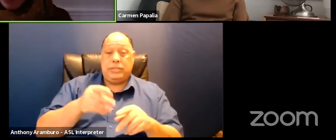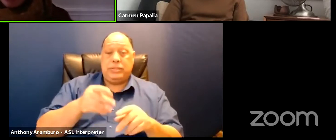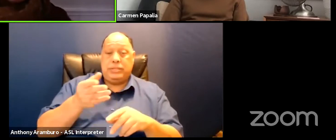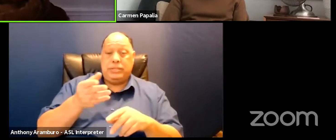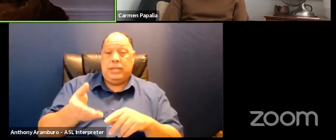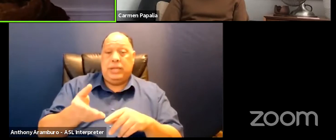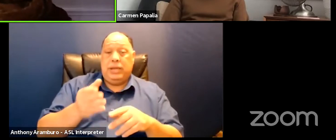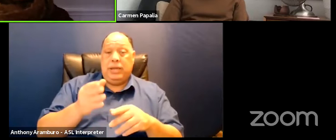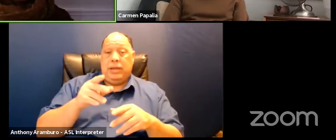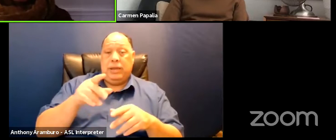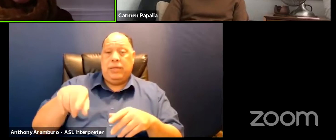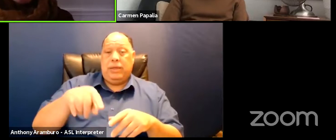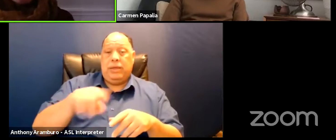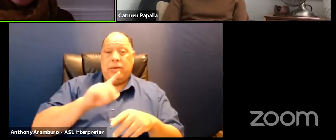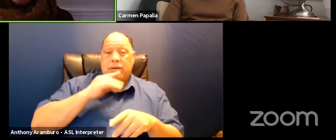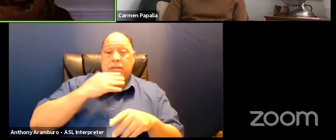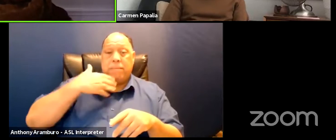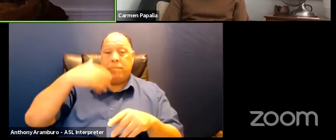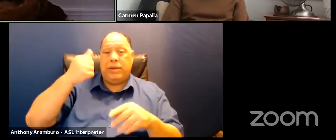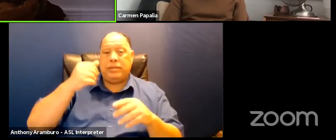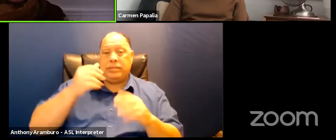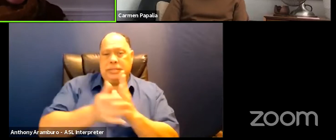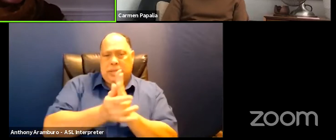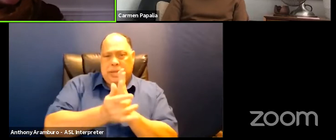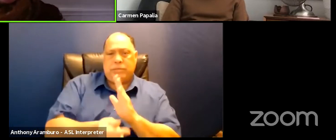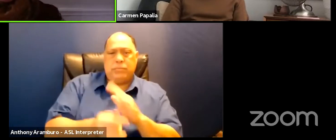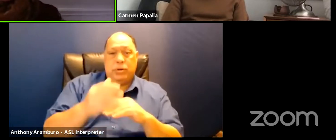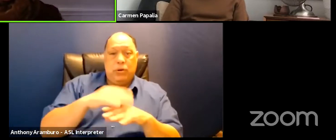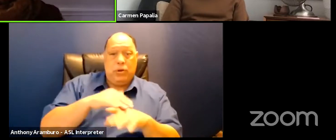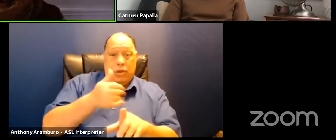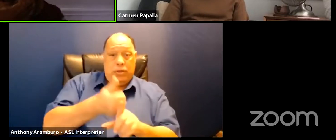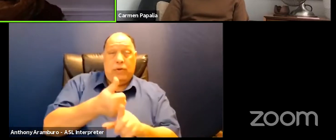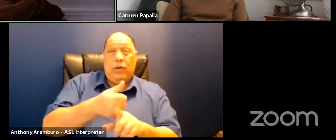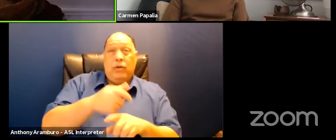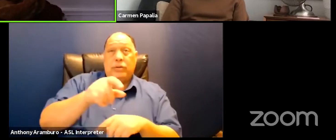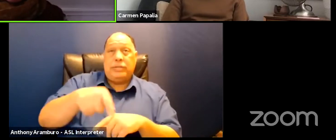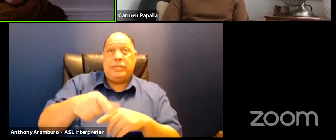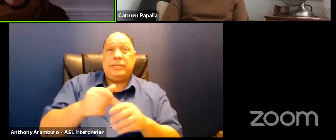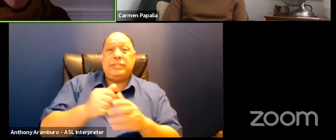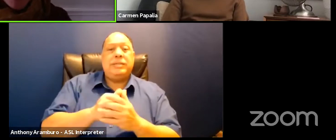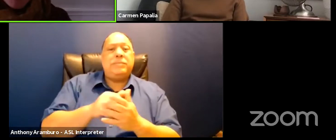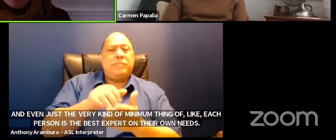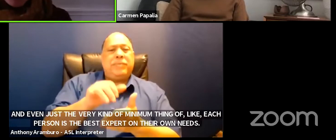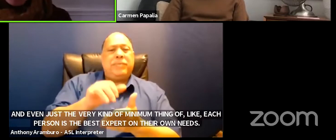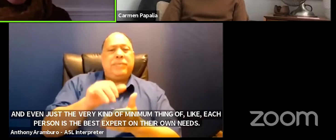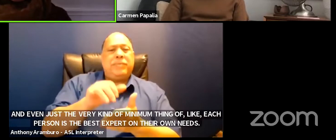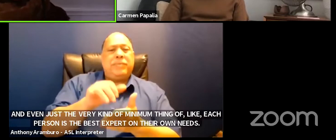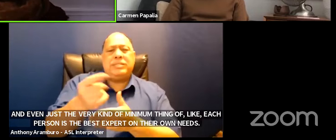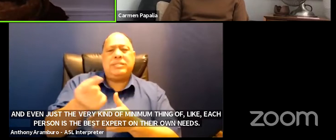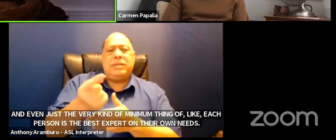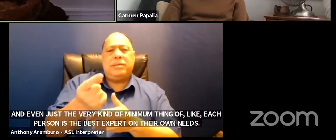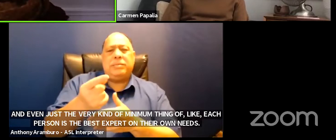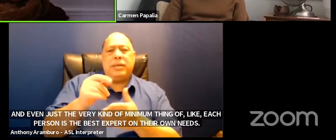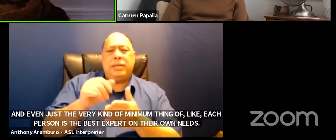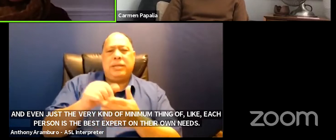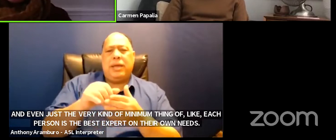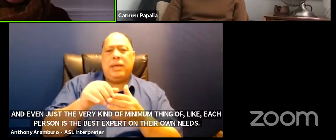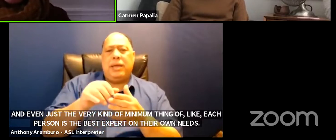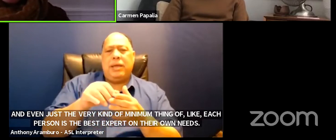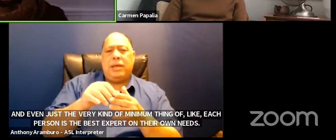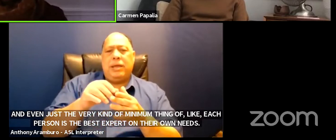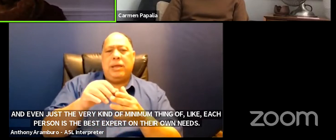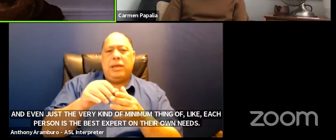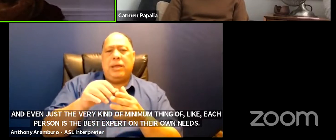best expert on their own needs. Like I think that that's something that mainstream culture has not